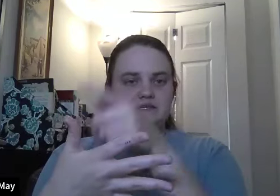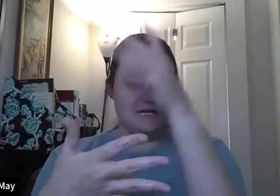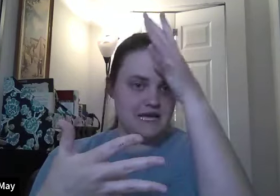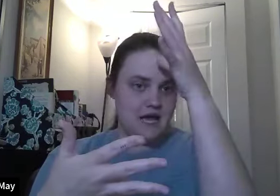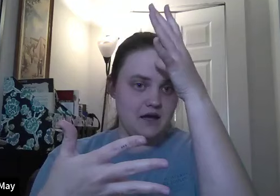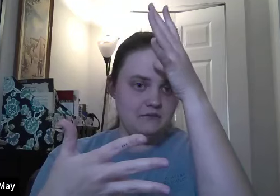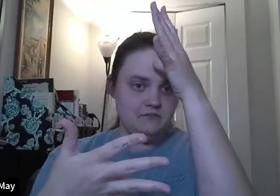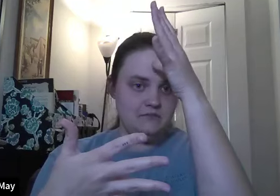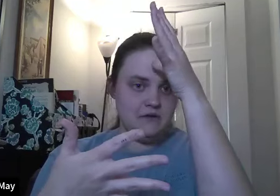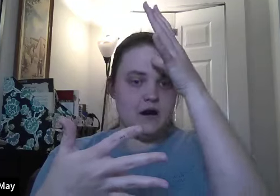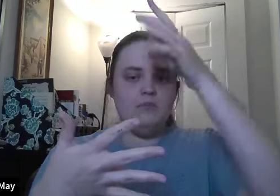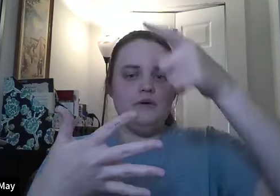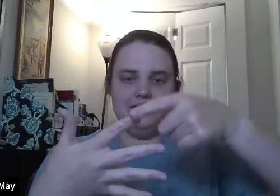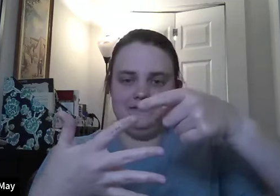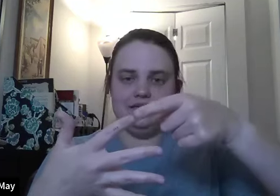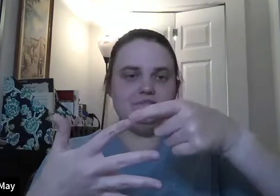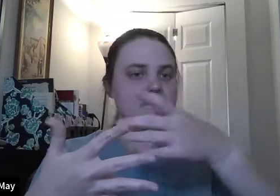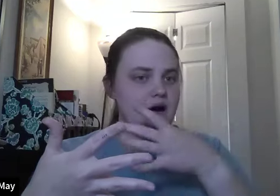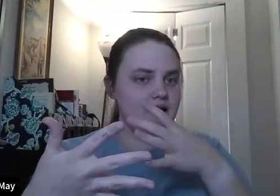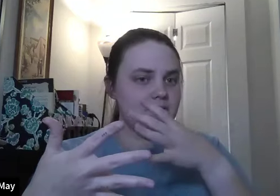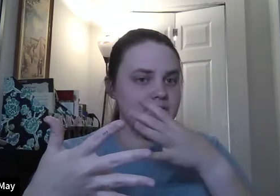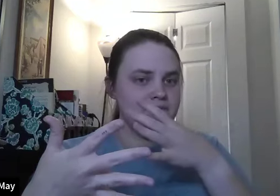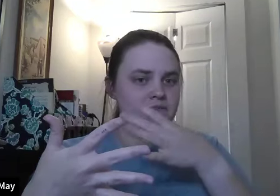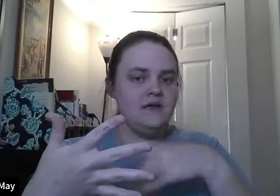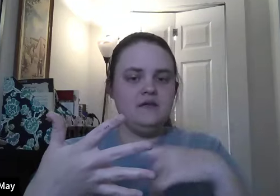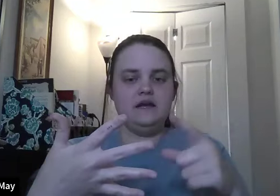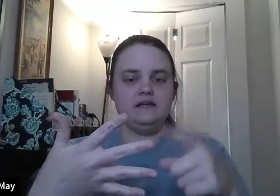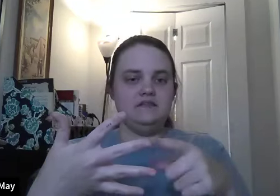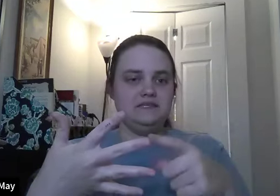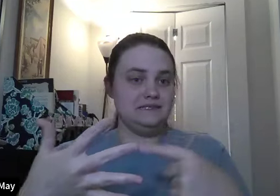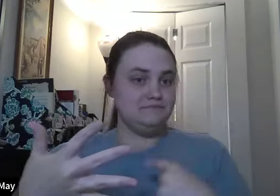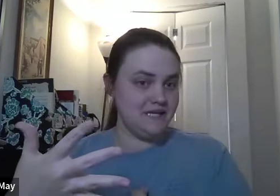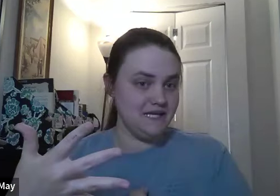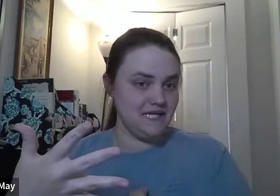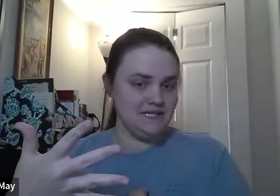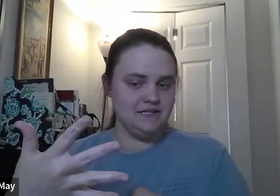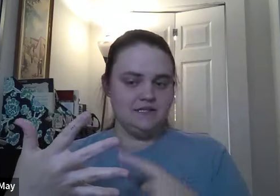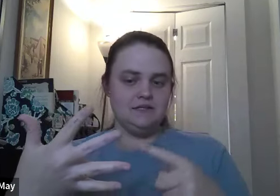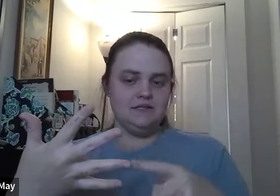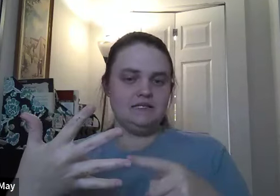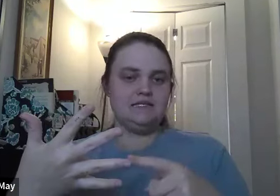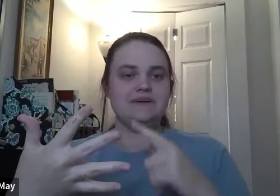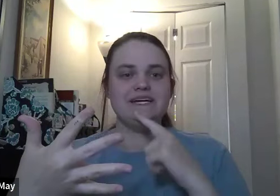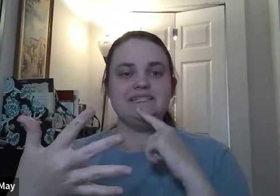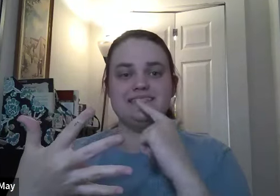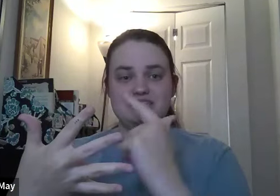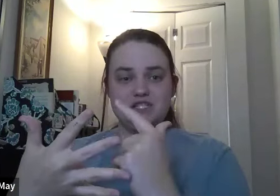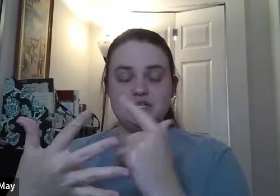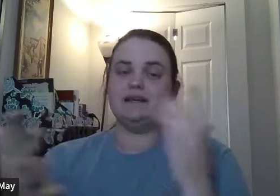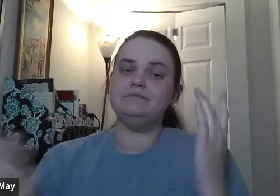my dad. And I'll point like this, my mom. Then I say, this is me. This is my sister. Now,